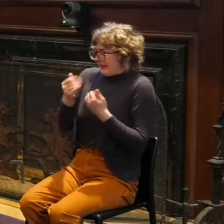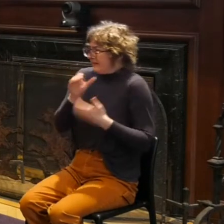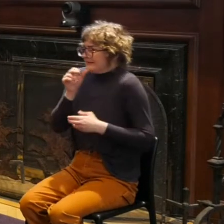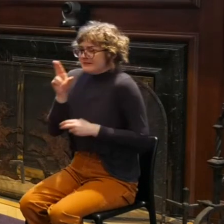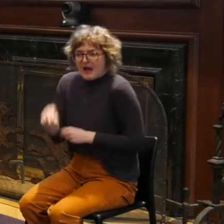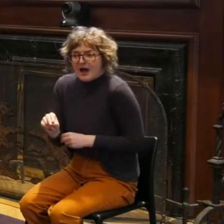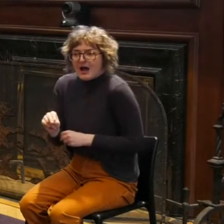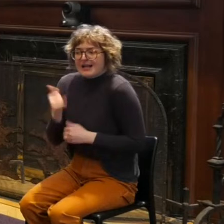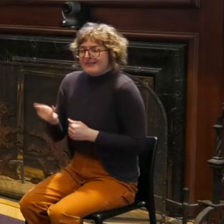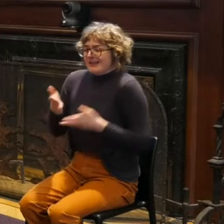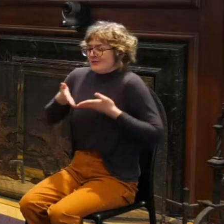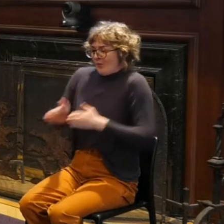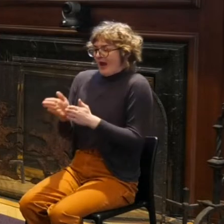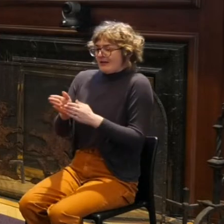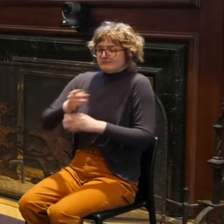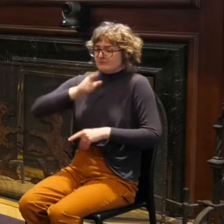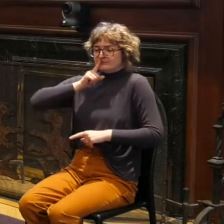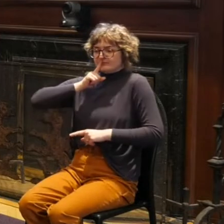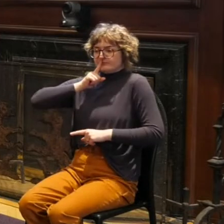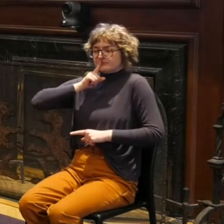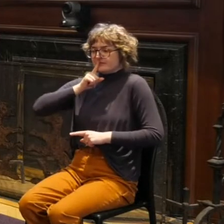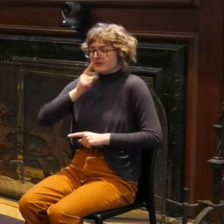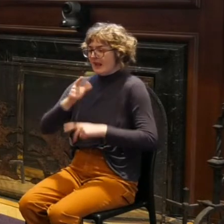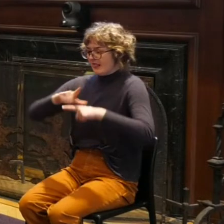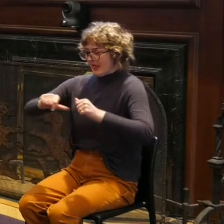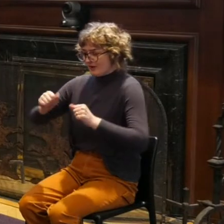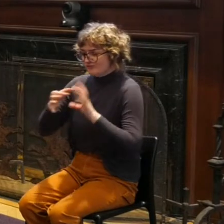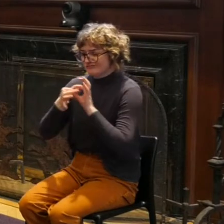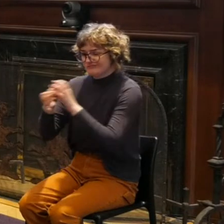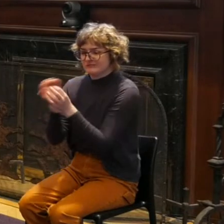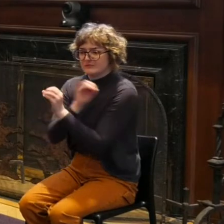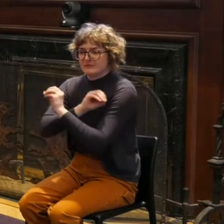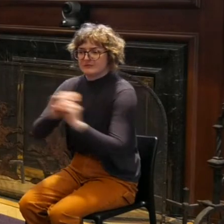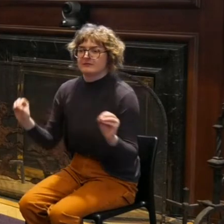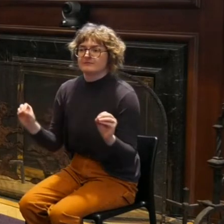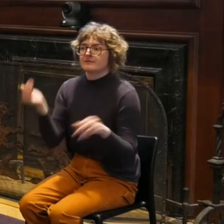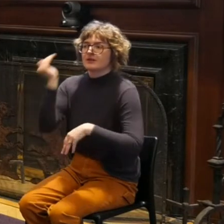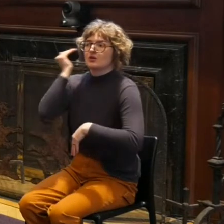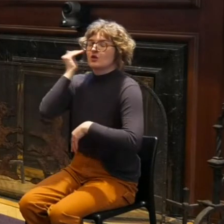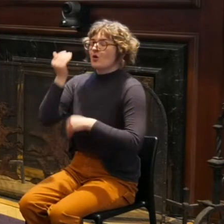way was unspeakable, unlanguaged.